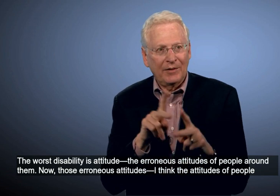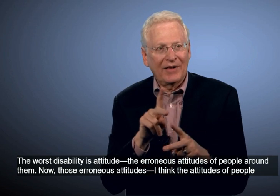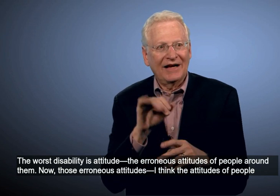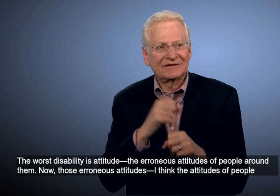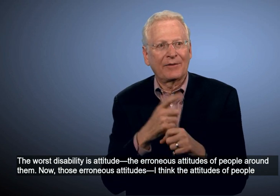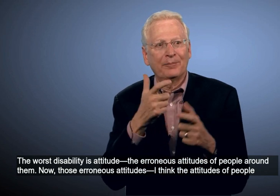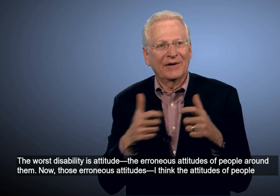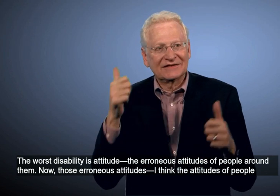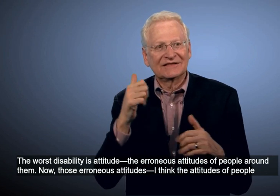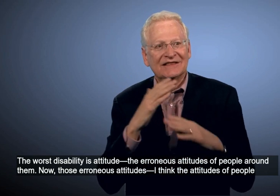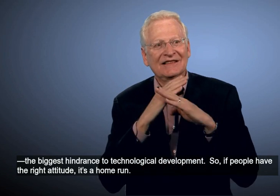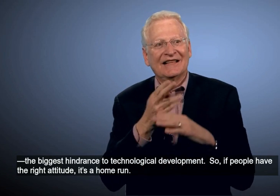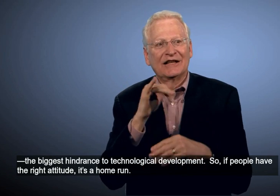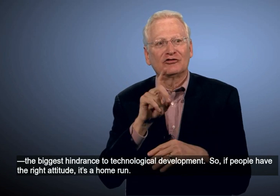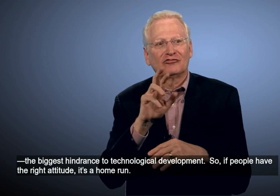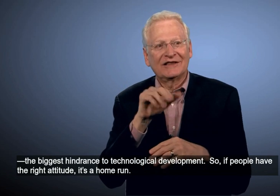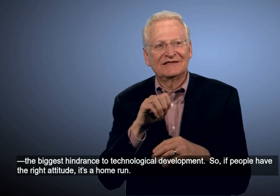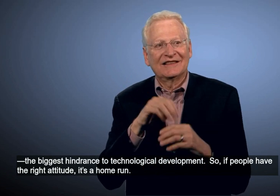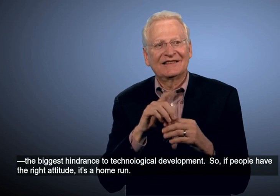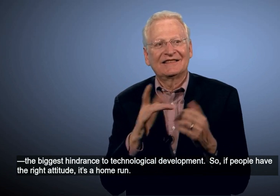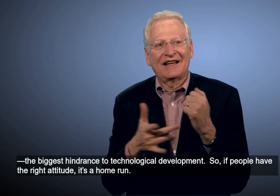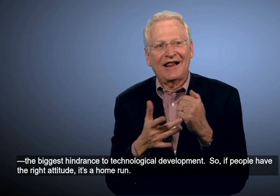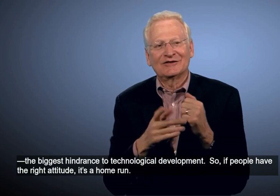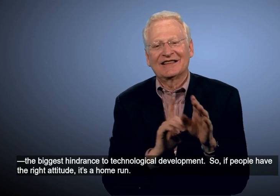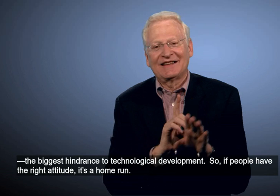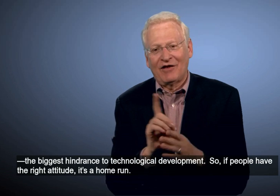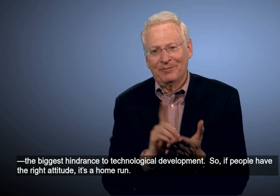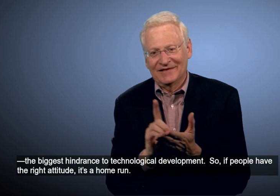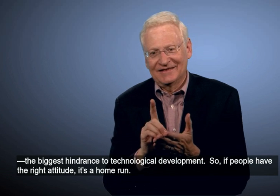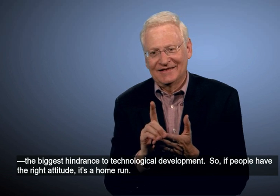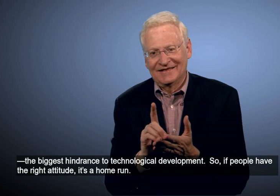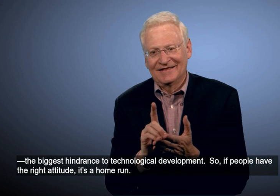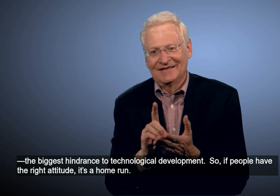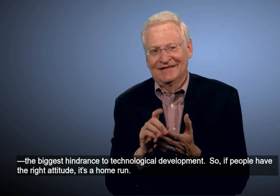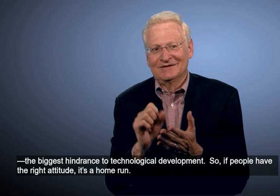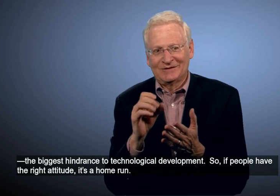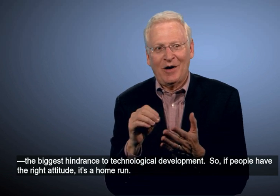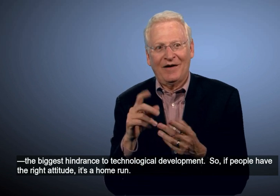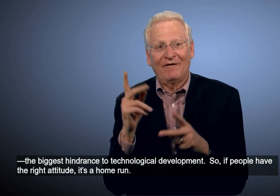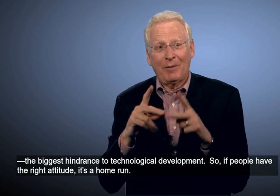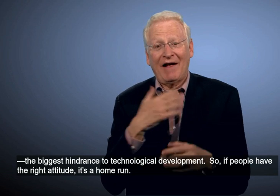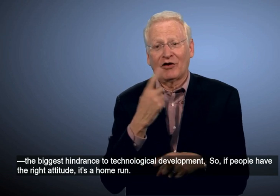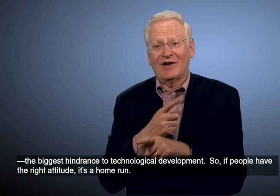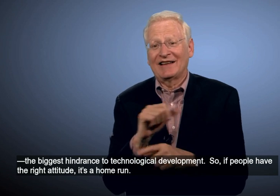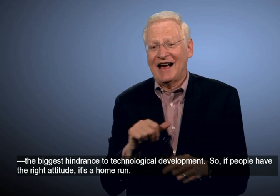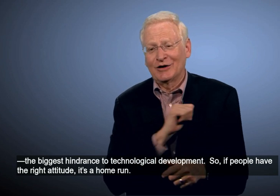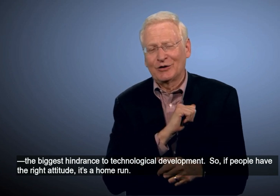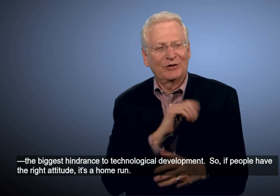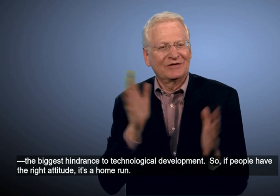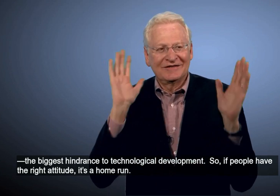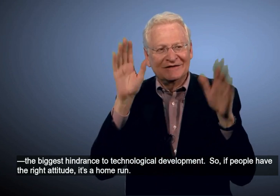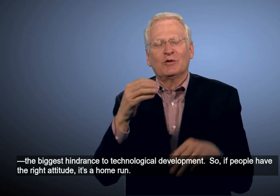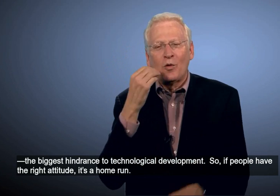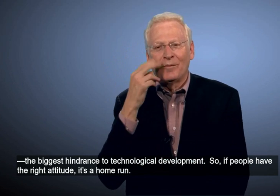of people the biggest hindrance to technological development. So if people have the right attitude, it's a home